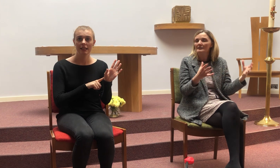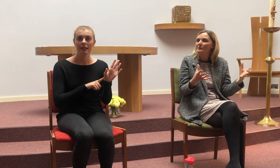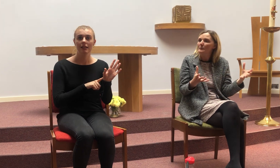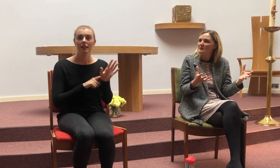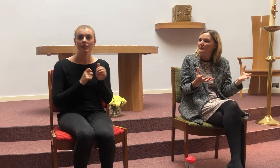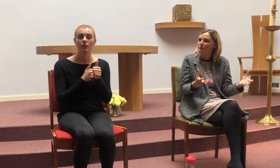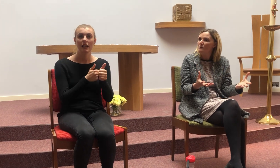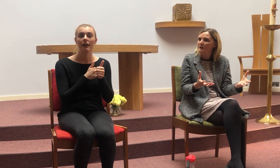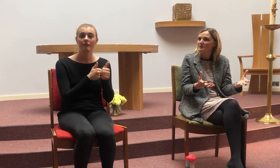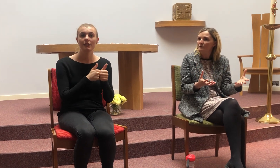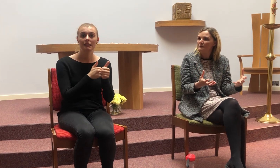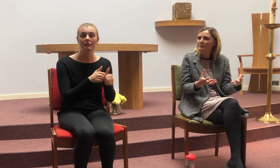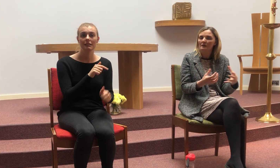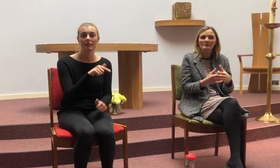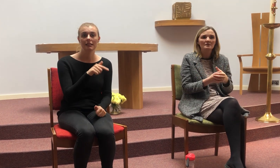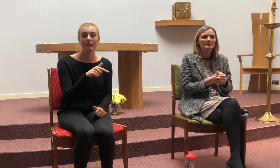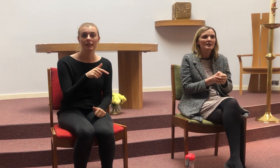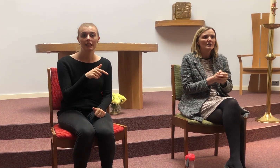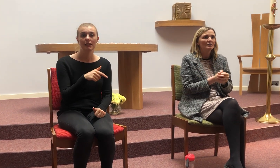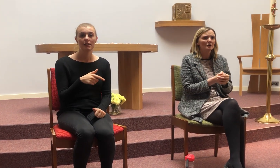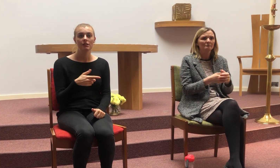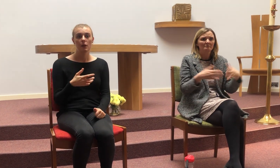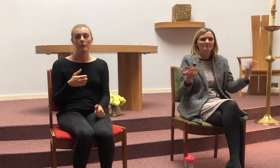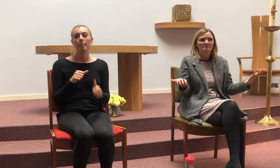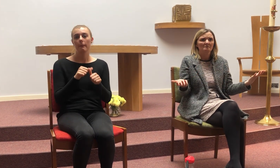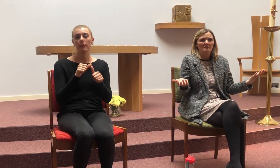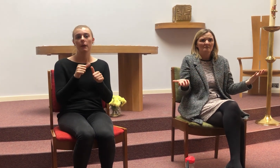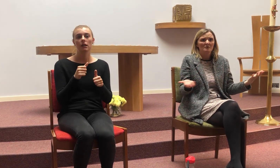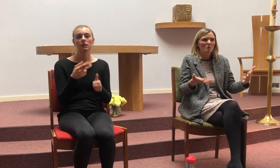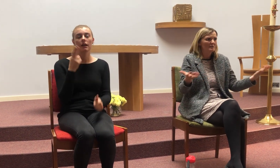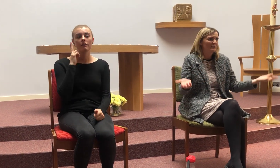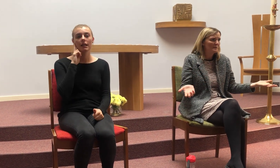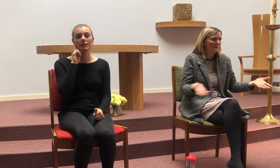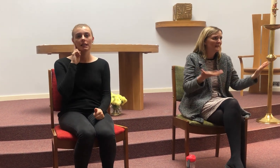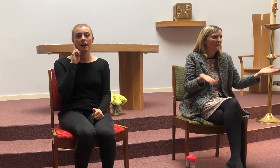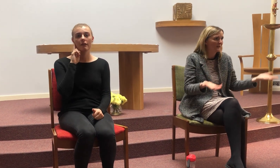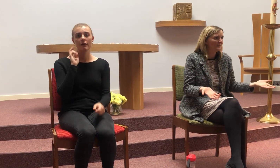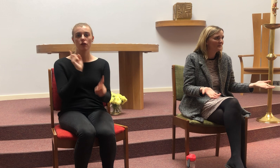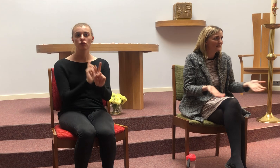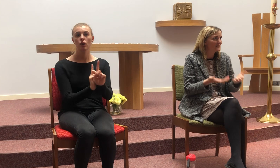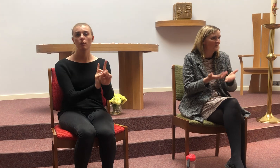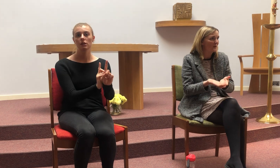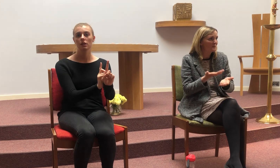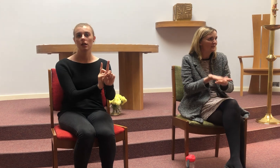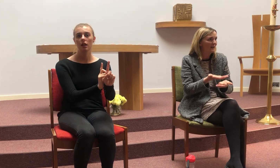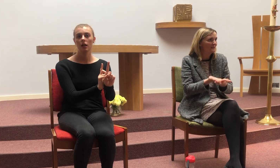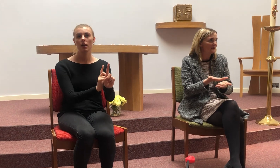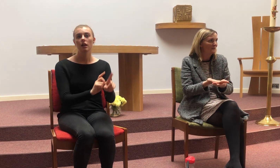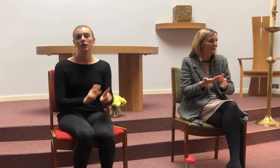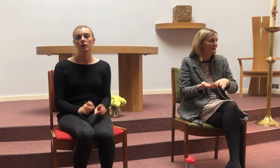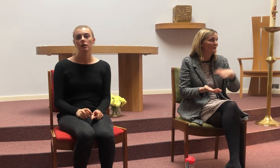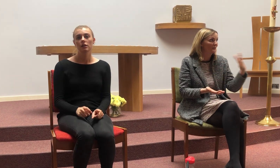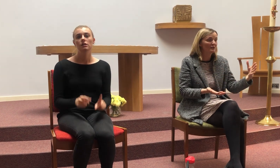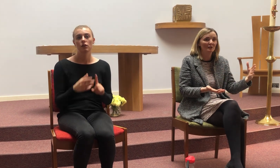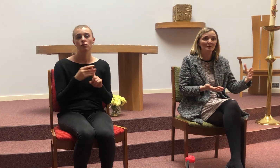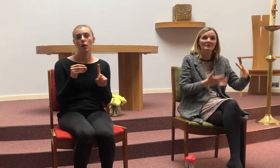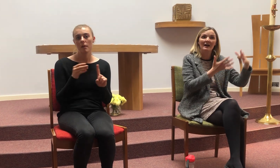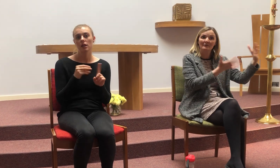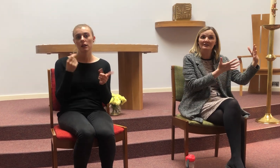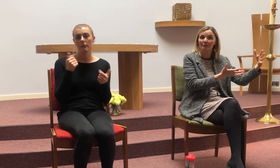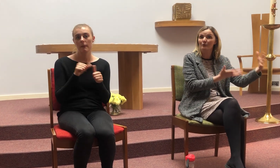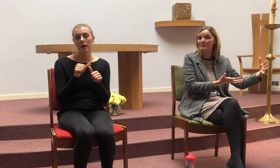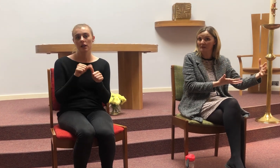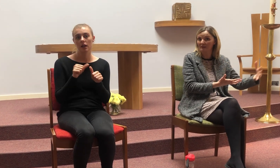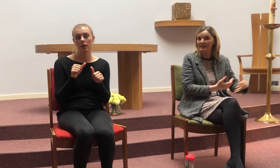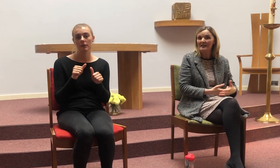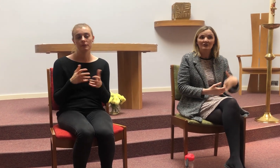we need deaf people to be role models for them, because, you know, normal deaf people live in the community, so why wouldn't you have a deaf person who's moving into the community